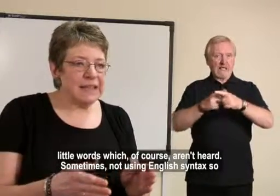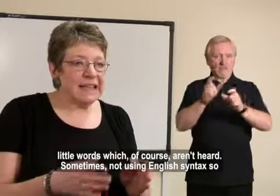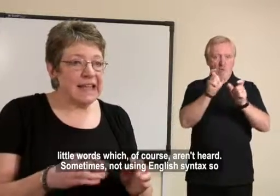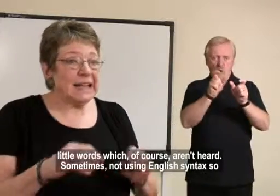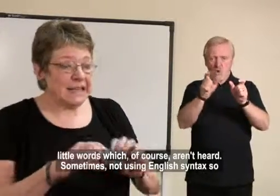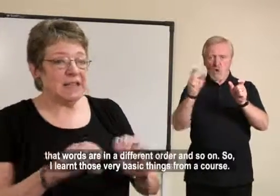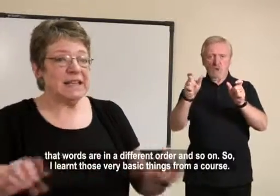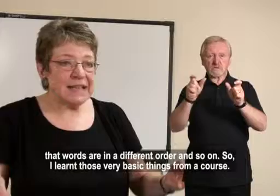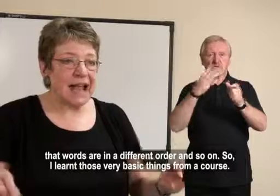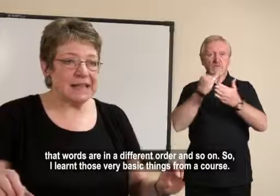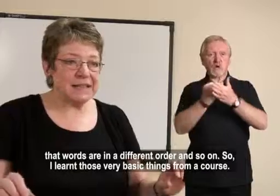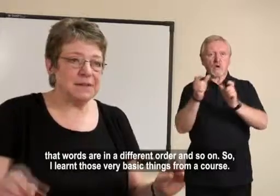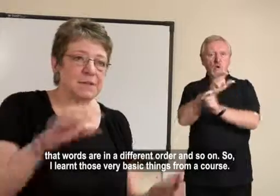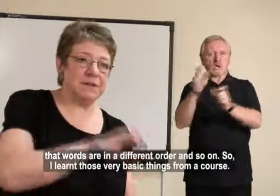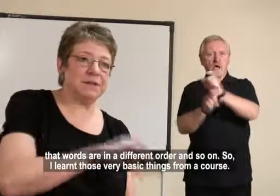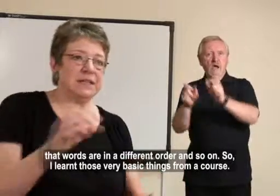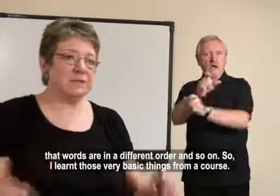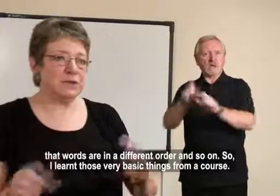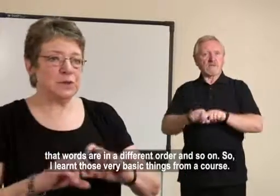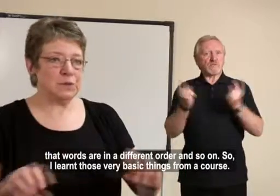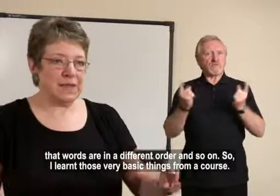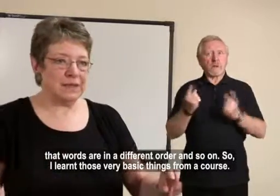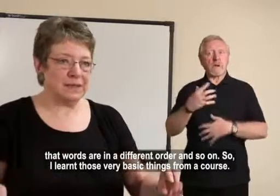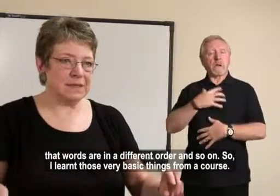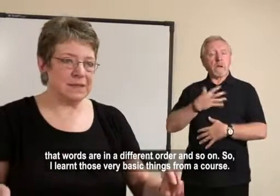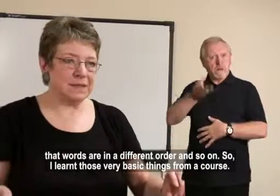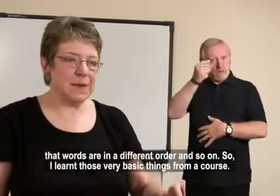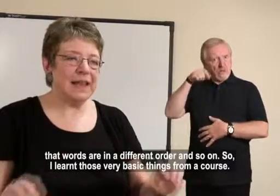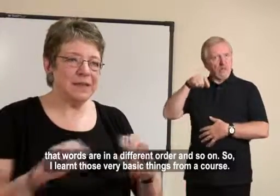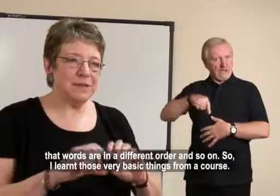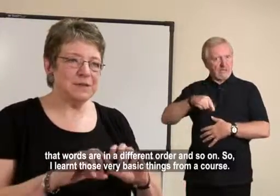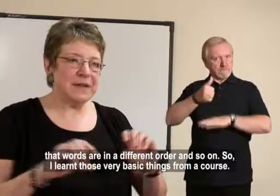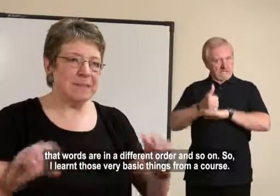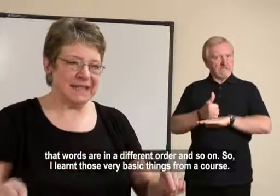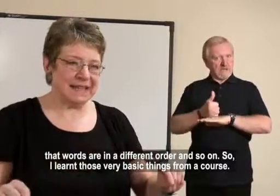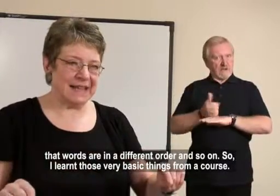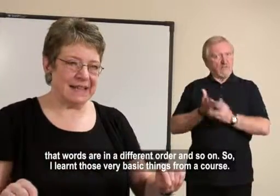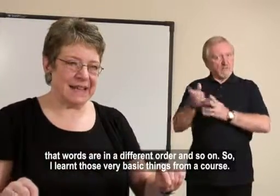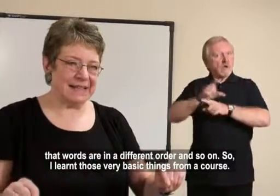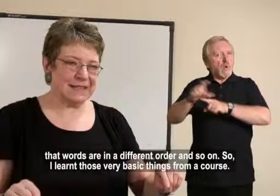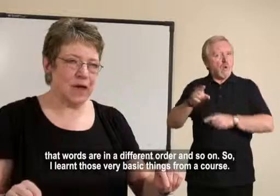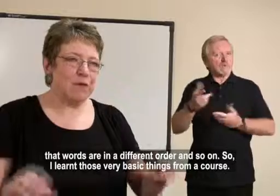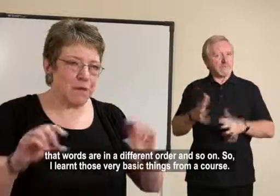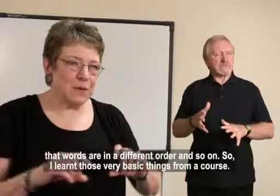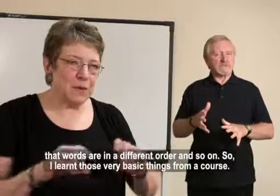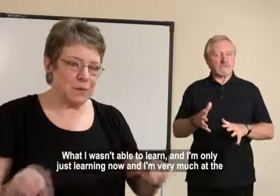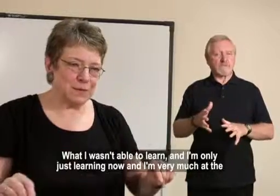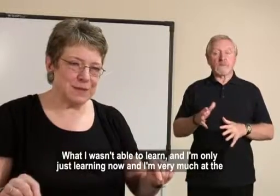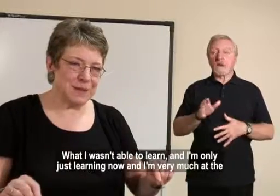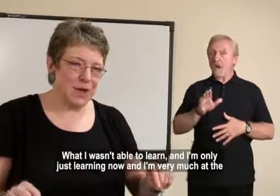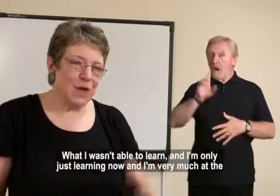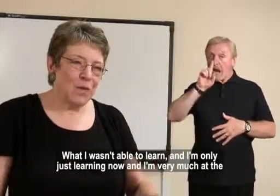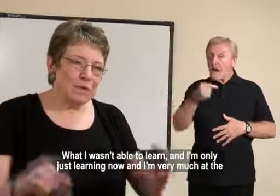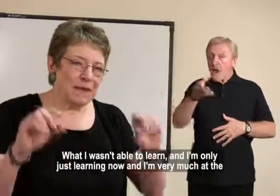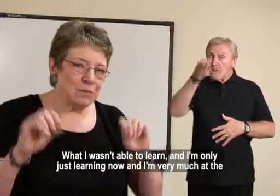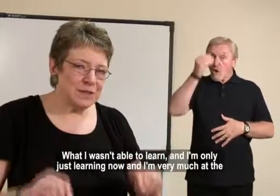not using English syntax so that words are in a different order, and so on. So I learnt those very basic things from a